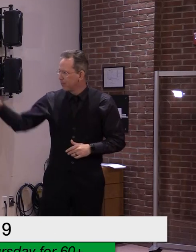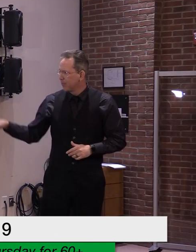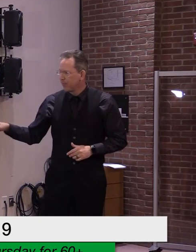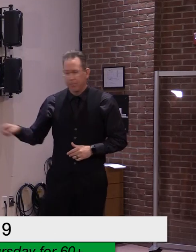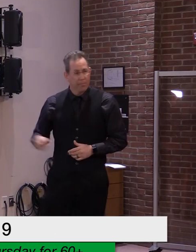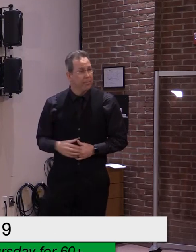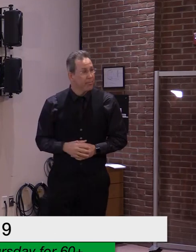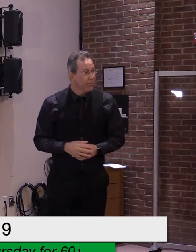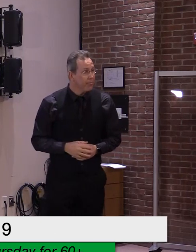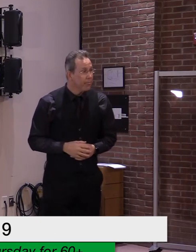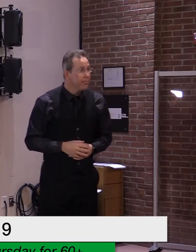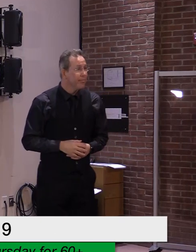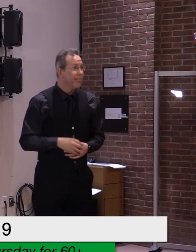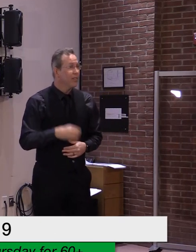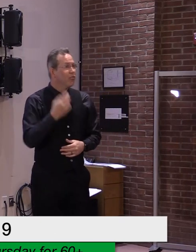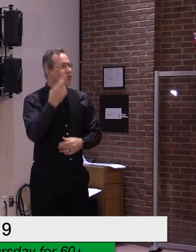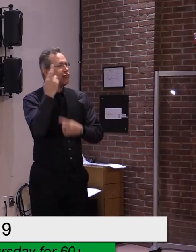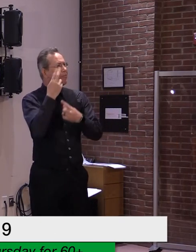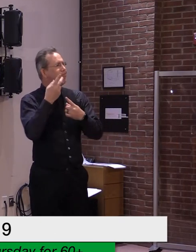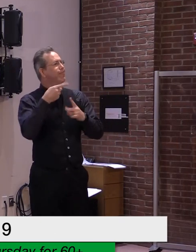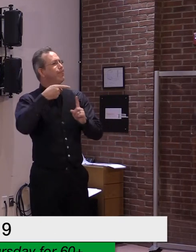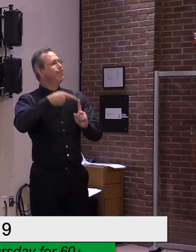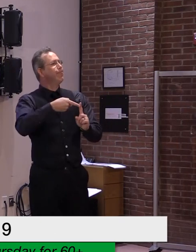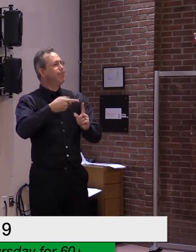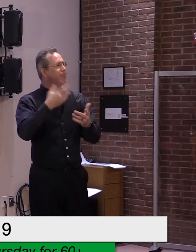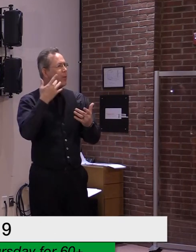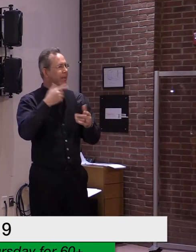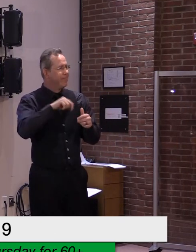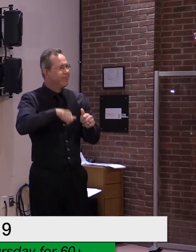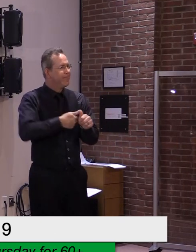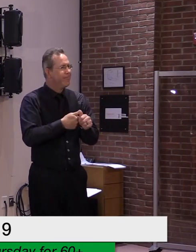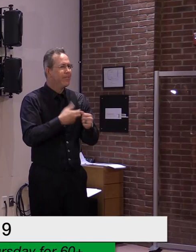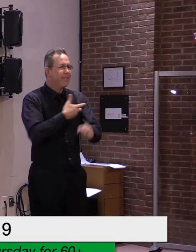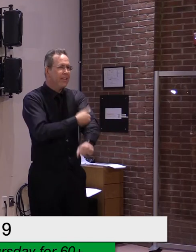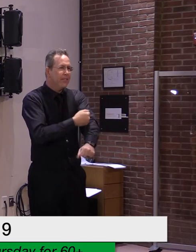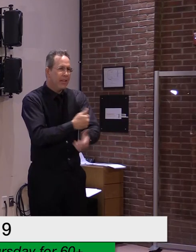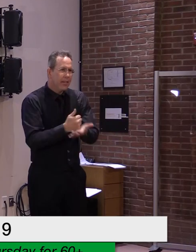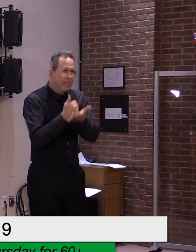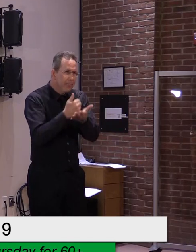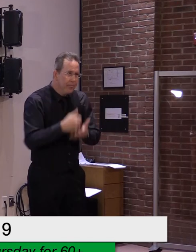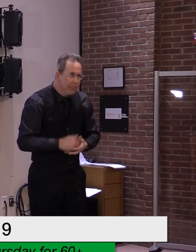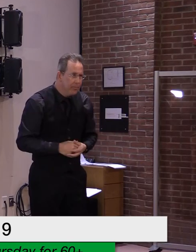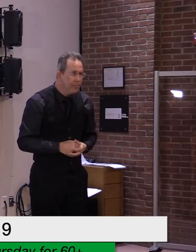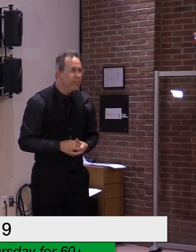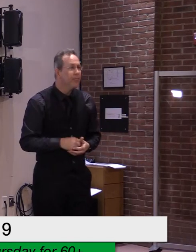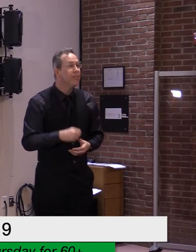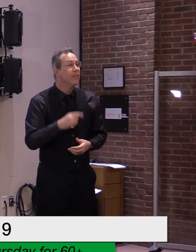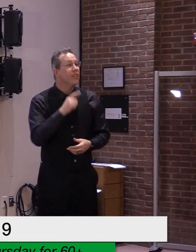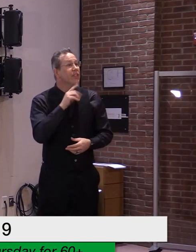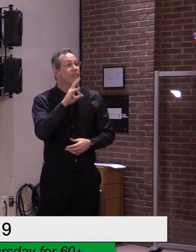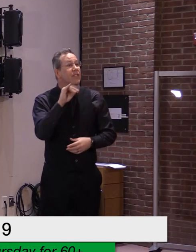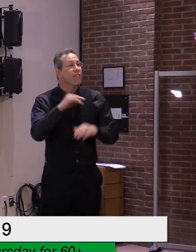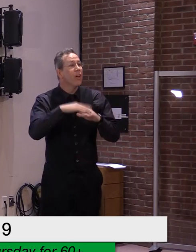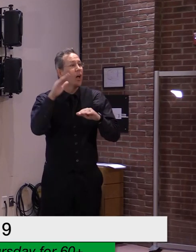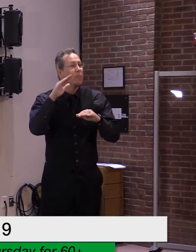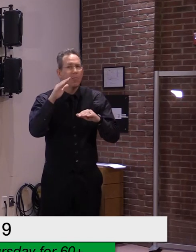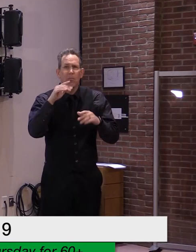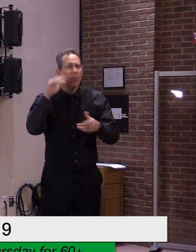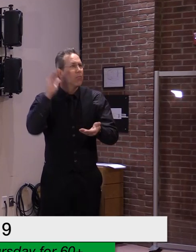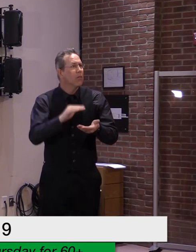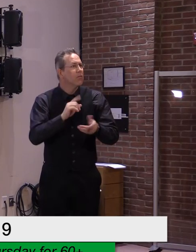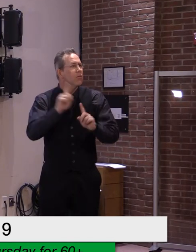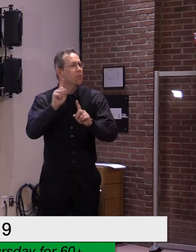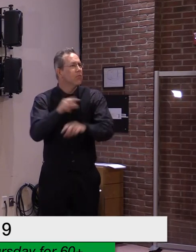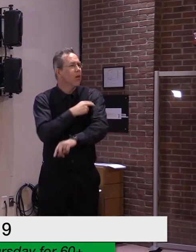the decrease overall. Individuals 70 and over requiring hospitalization have dropped significantly between January and